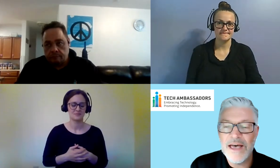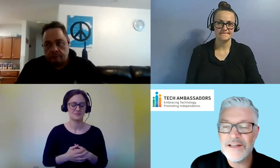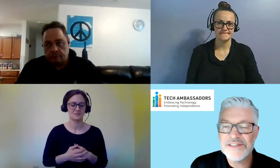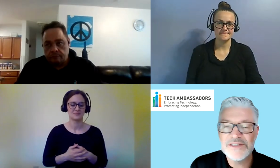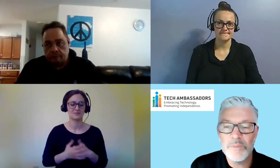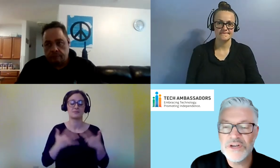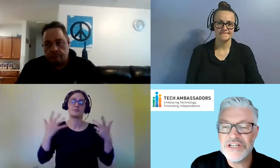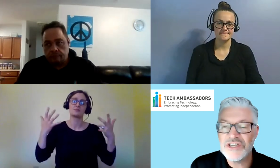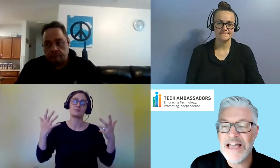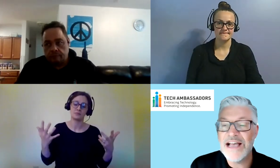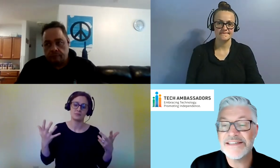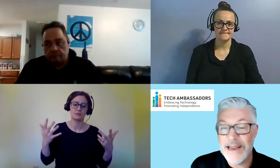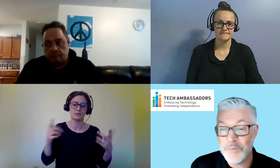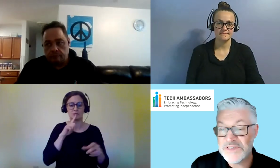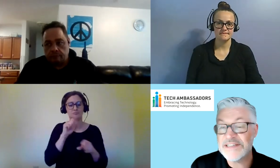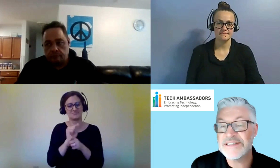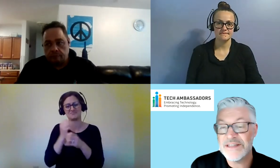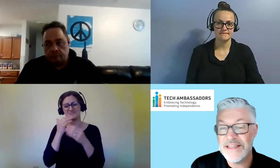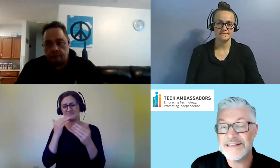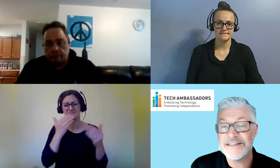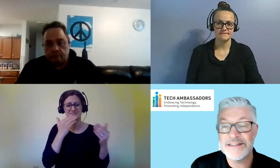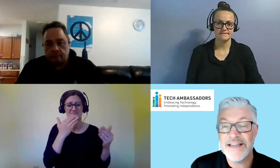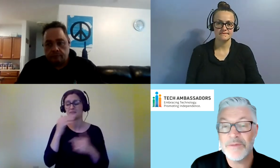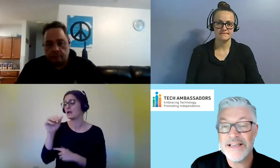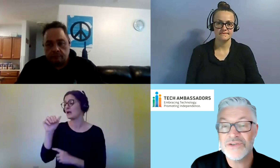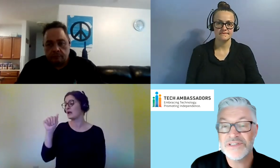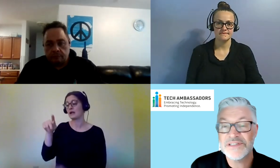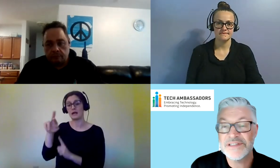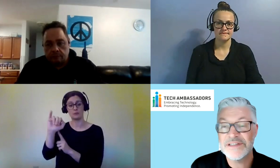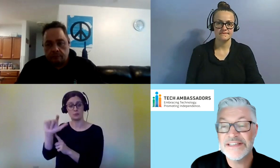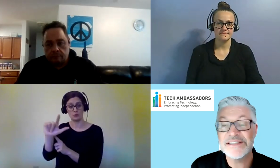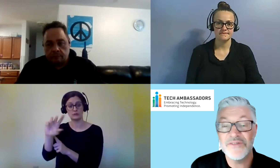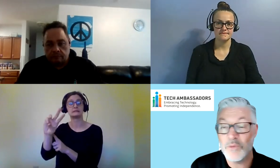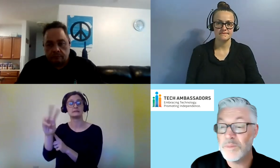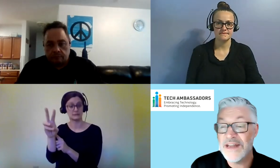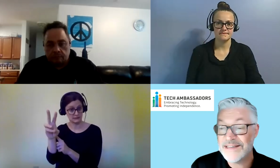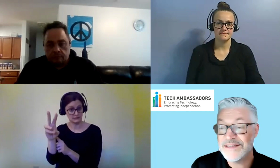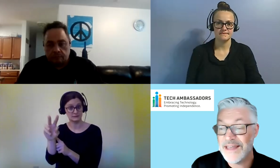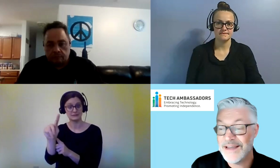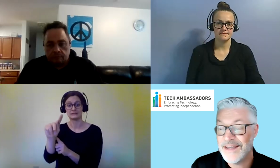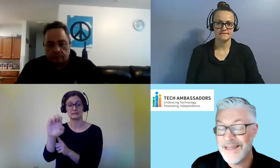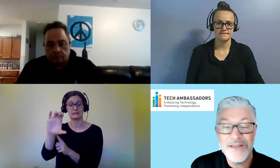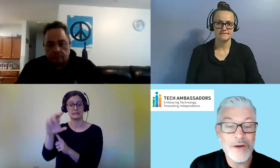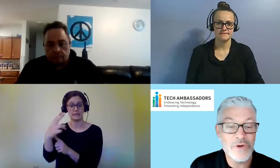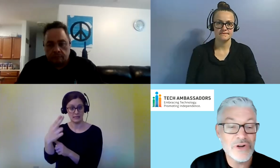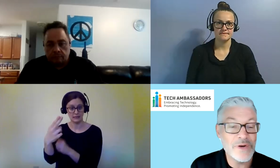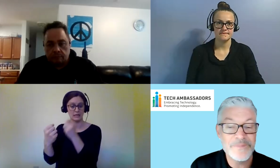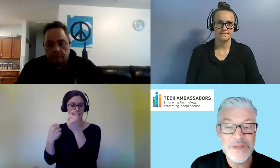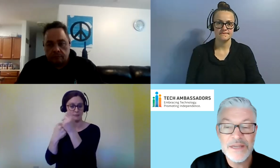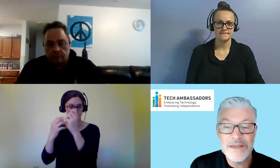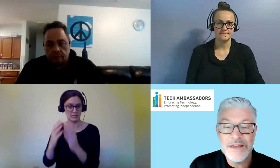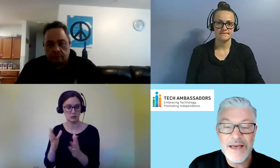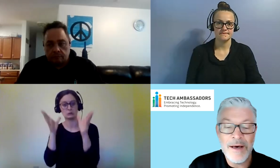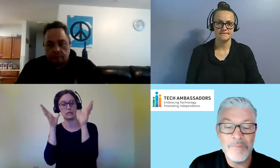We so appreciate you guys. And April 6th, that Tech Ambassadors Listen event will be the next thing that we're